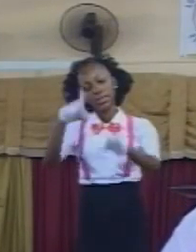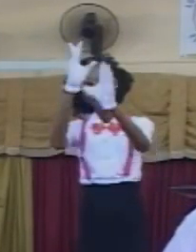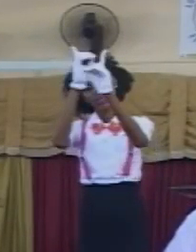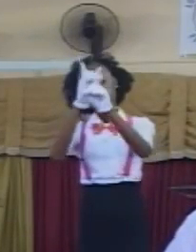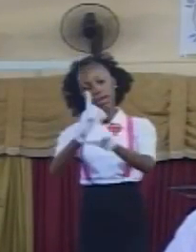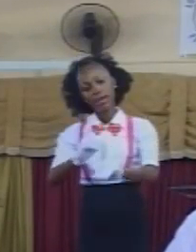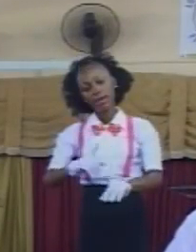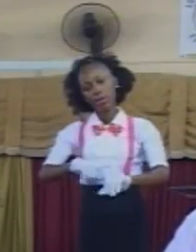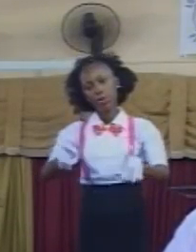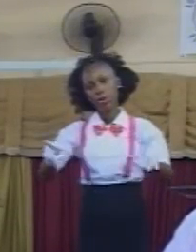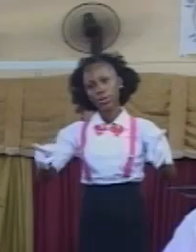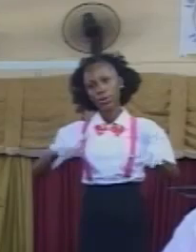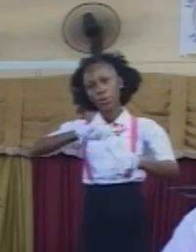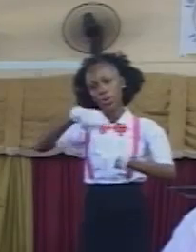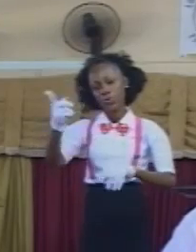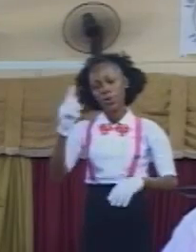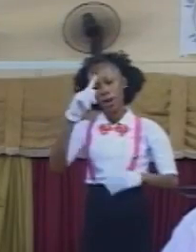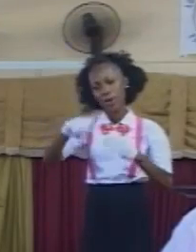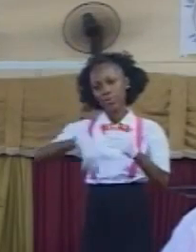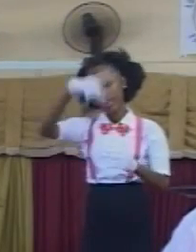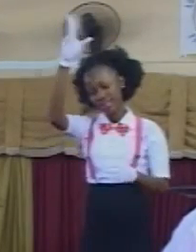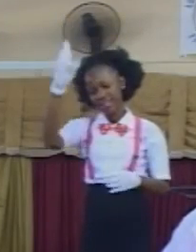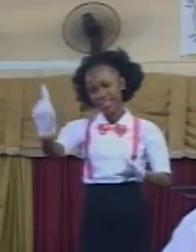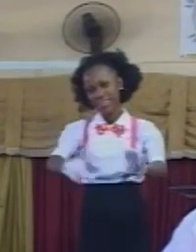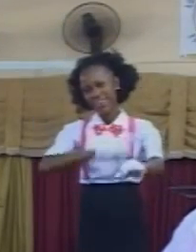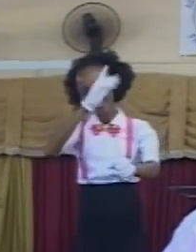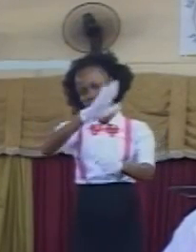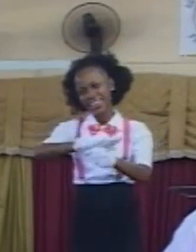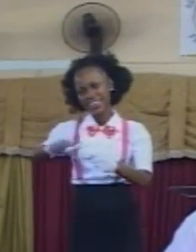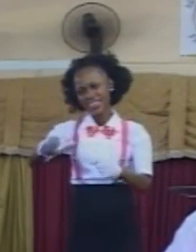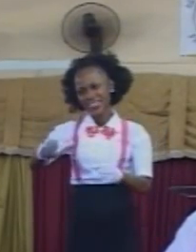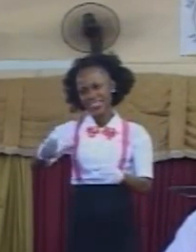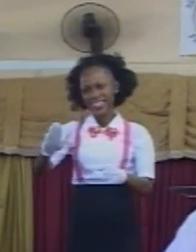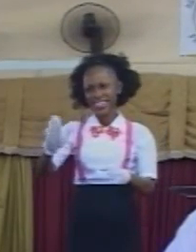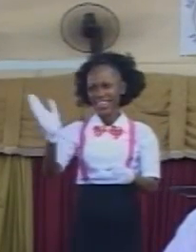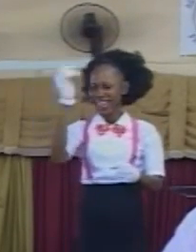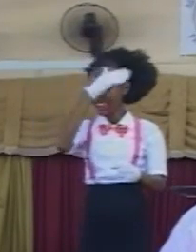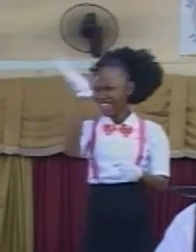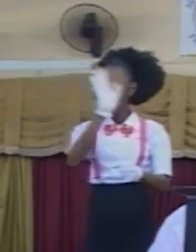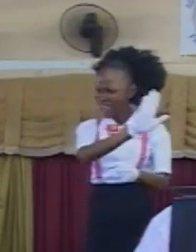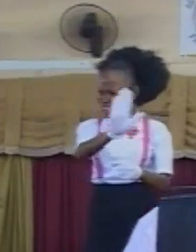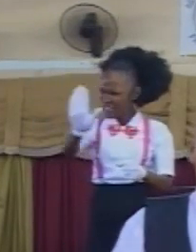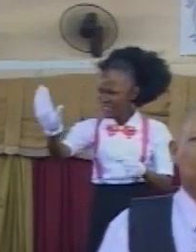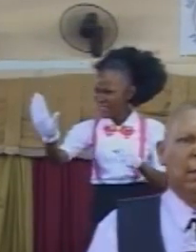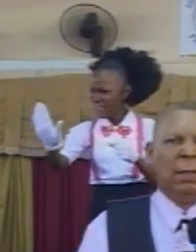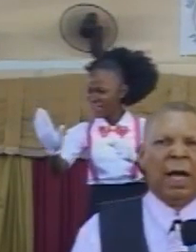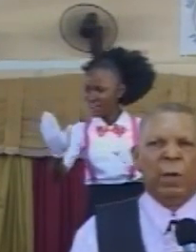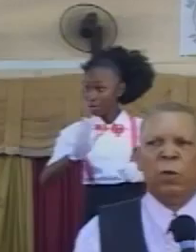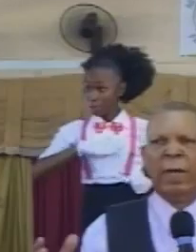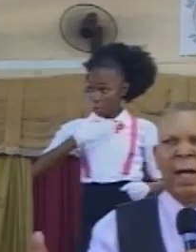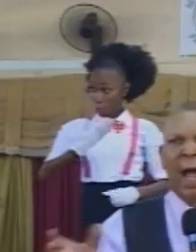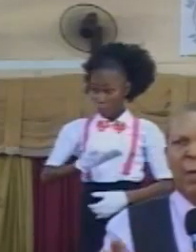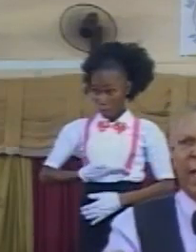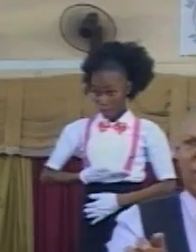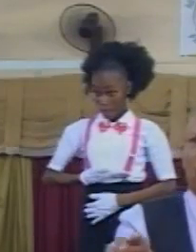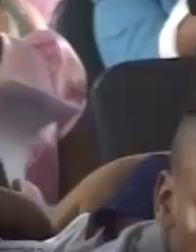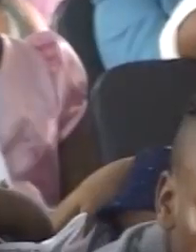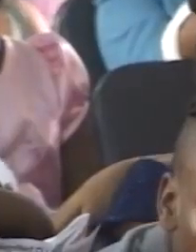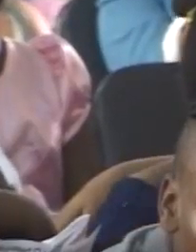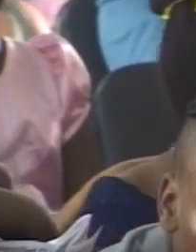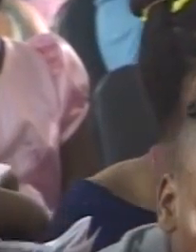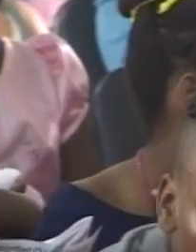But when you hang around God long enough, you'll discover not your will, never going to be your will. And where you can harmonize